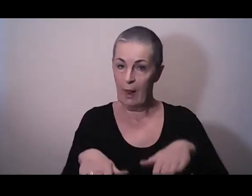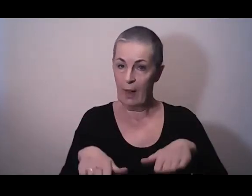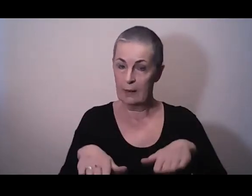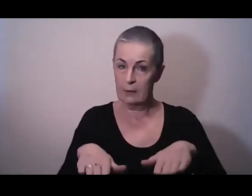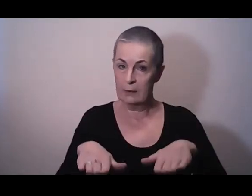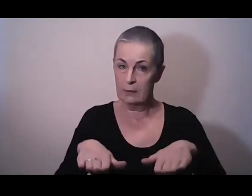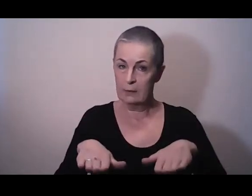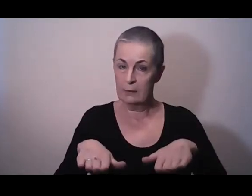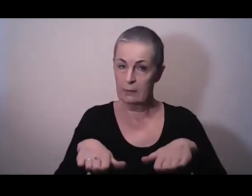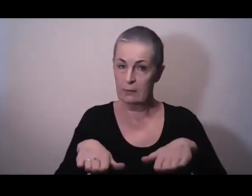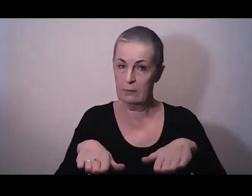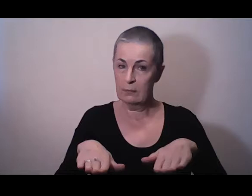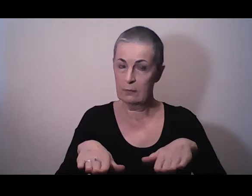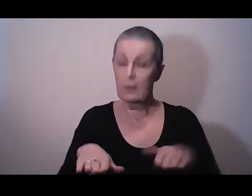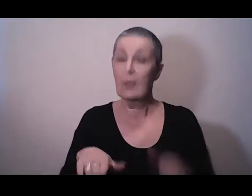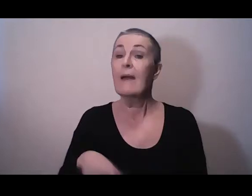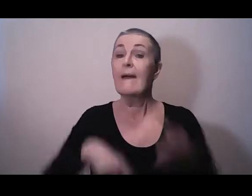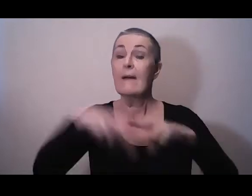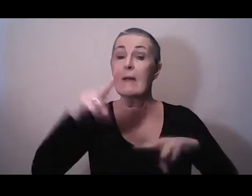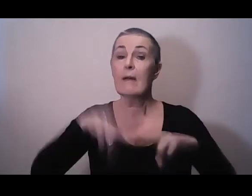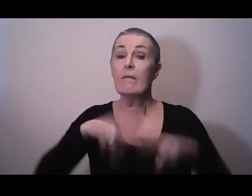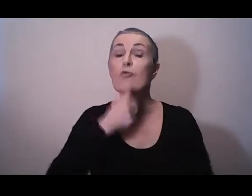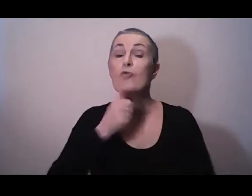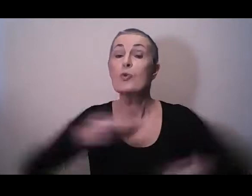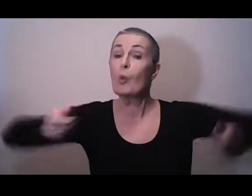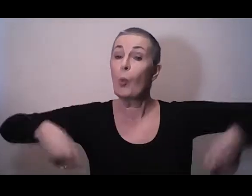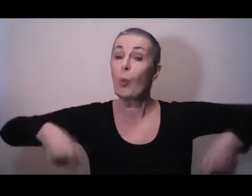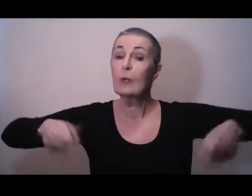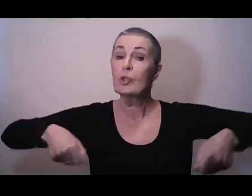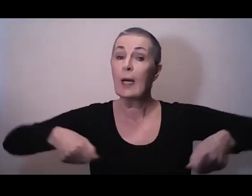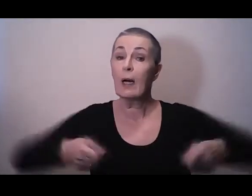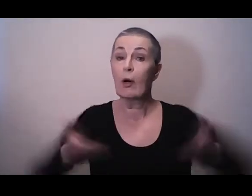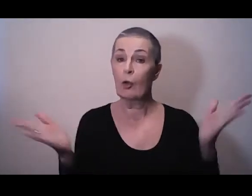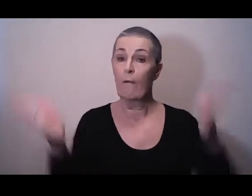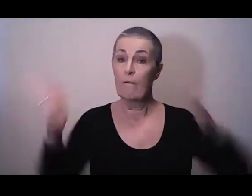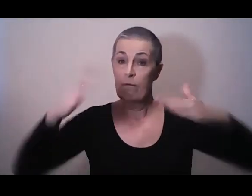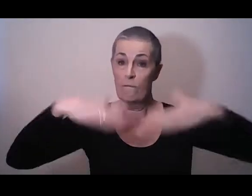either on the foot plate of your wheelchair or on the ground.